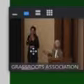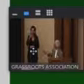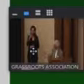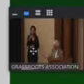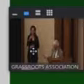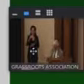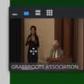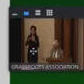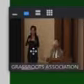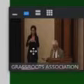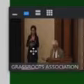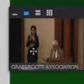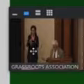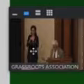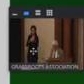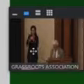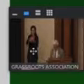intermediate in regions where